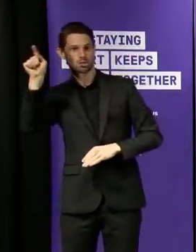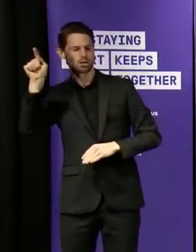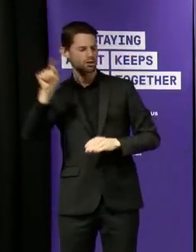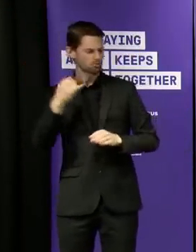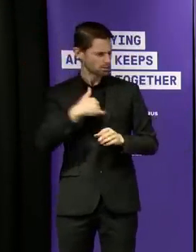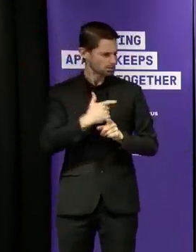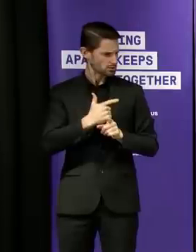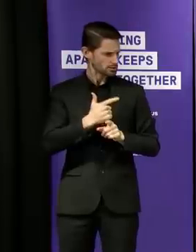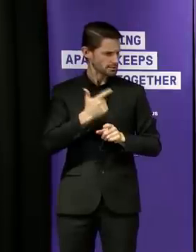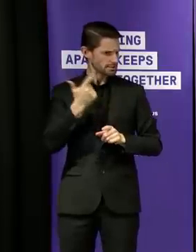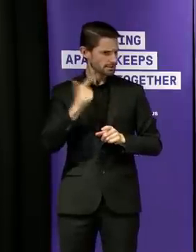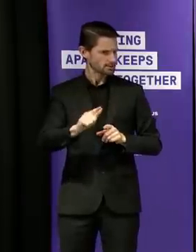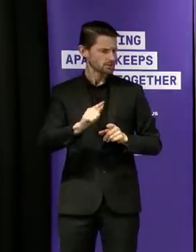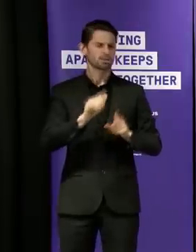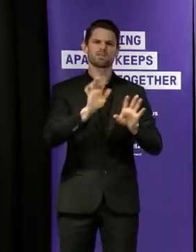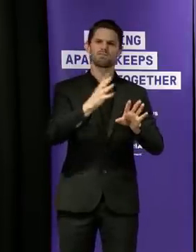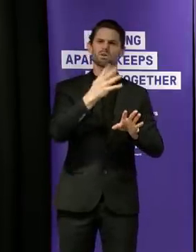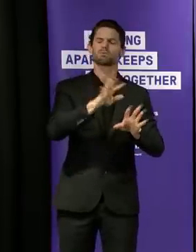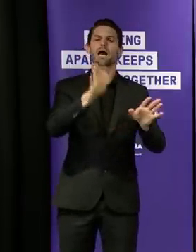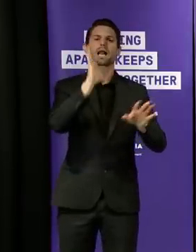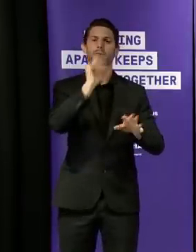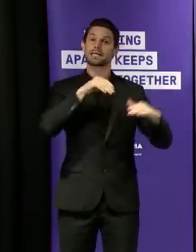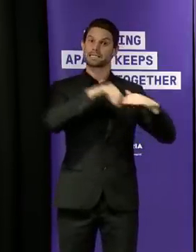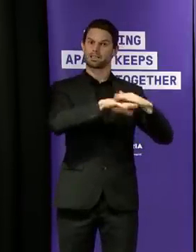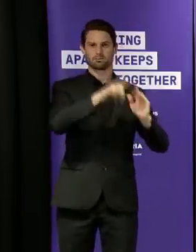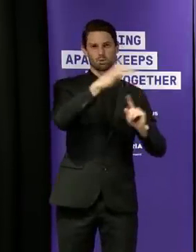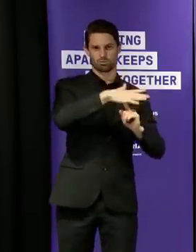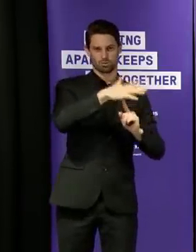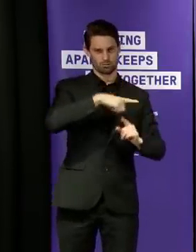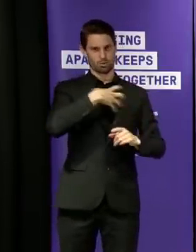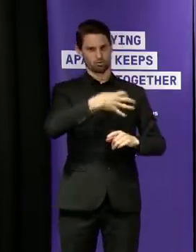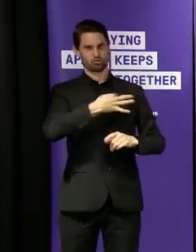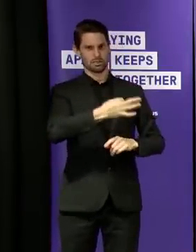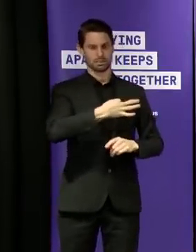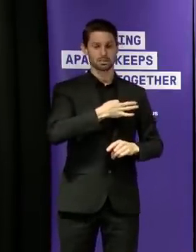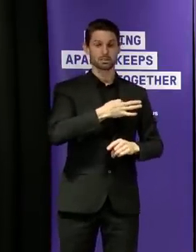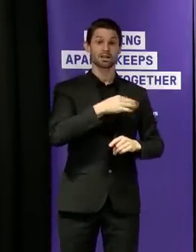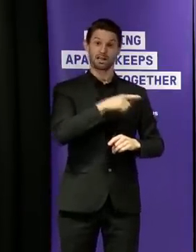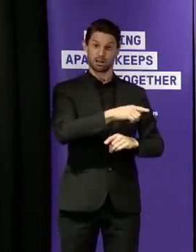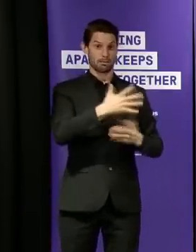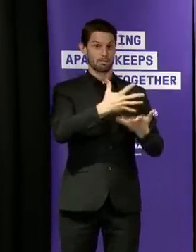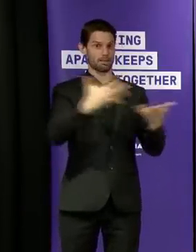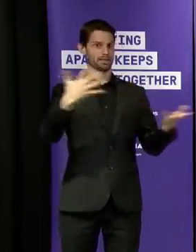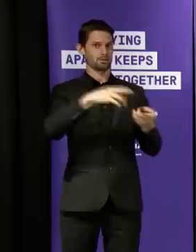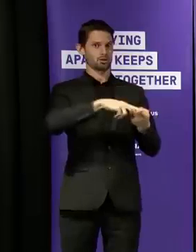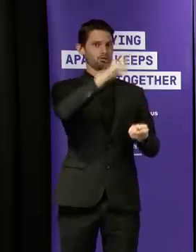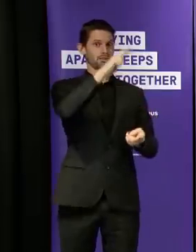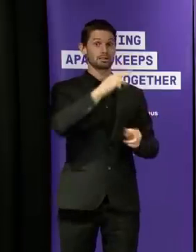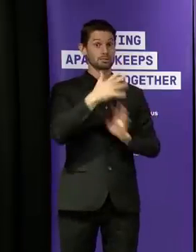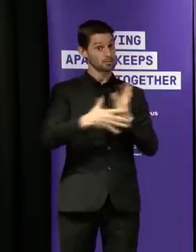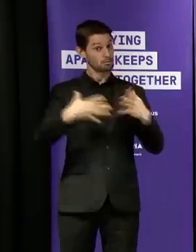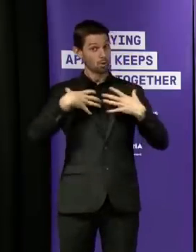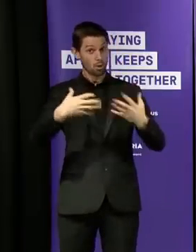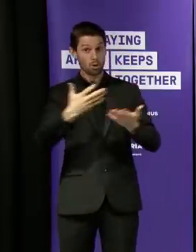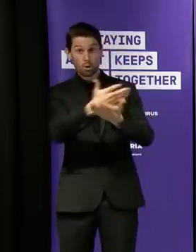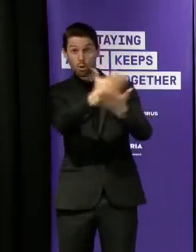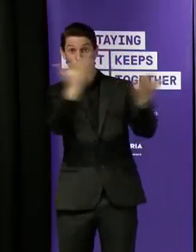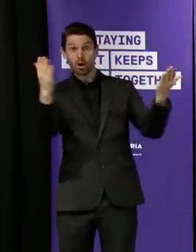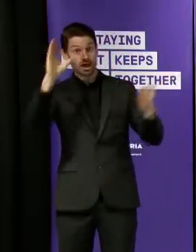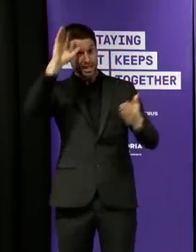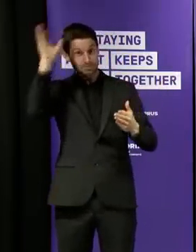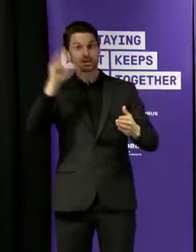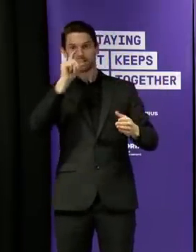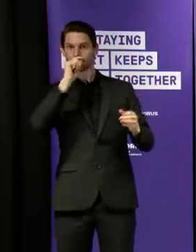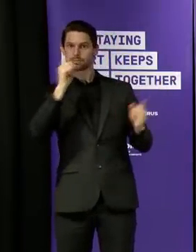but certainly 40. The main one is the inside. That is a very substantial step forward. So that gives people a place to go other than to a person's